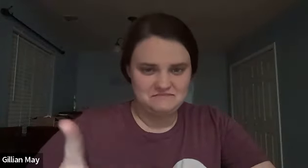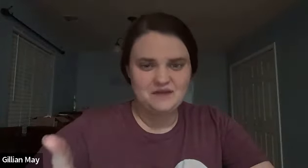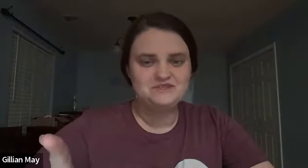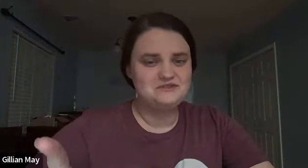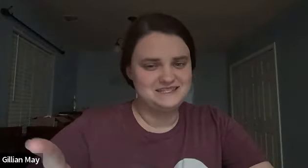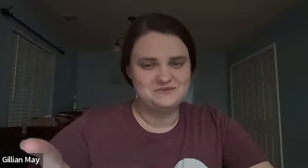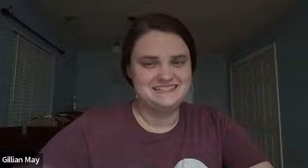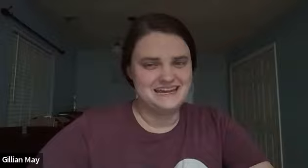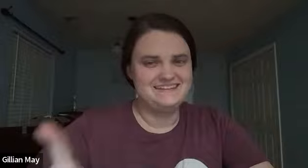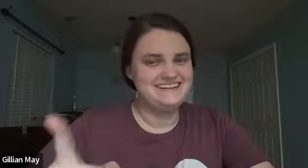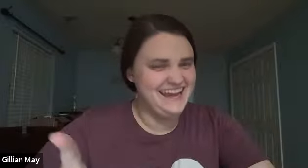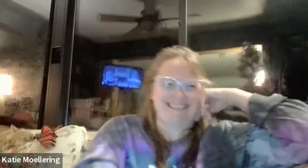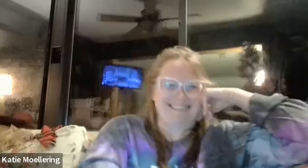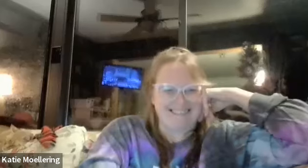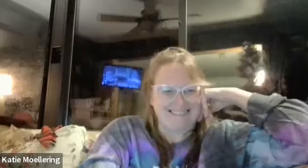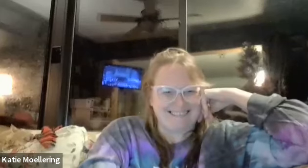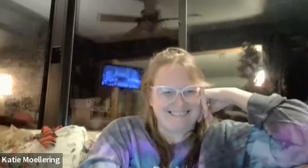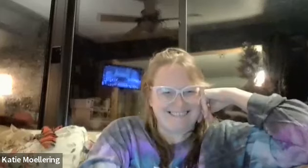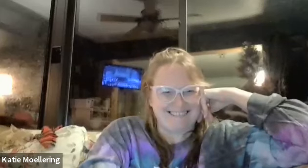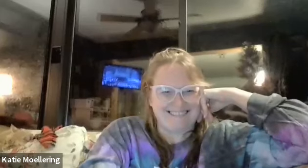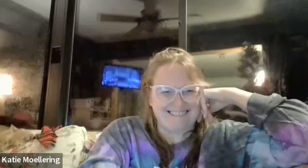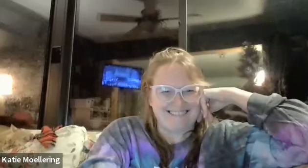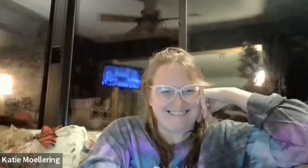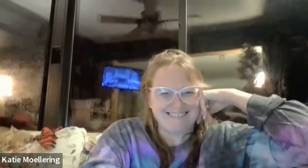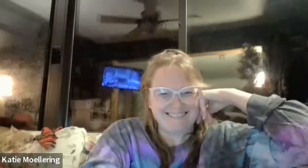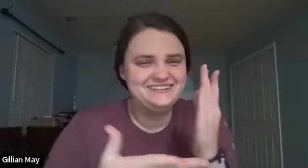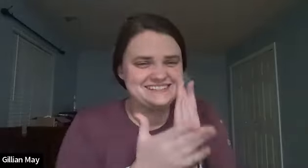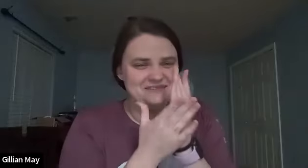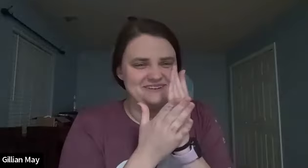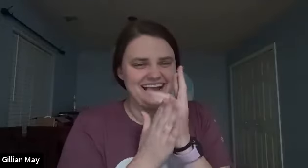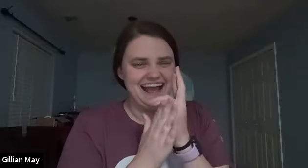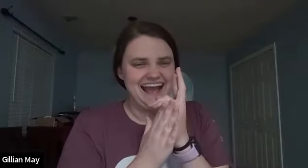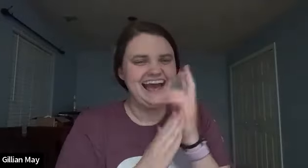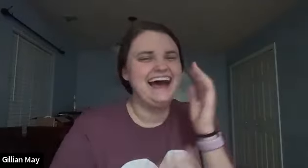I'm so glad Thank someone you. said it. Because I didn't even think.